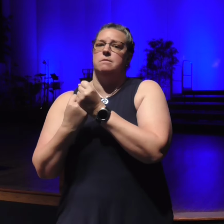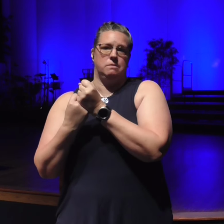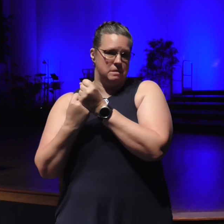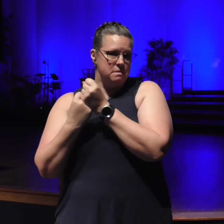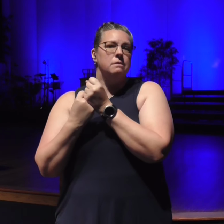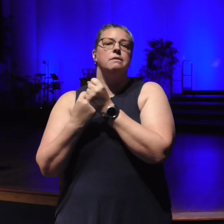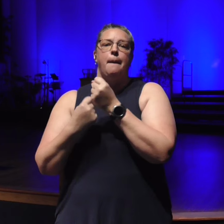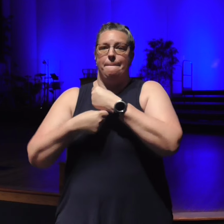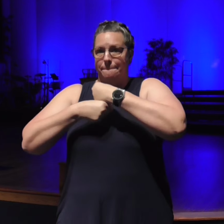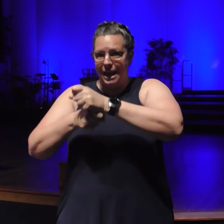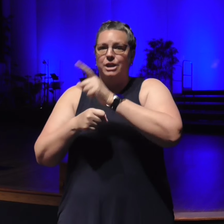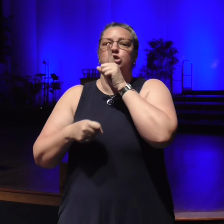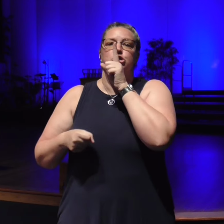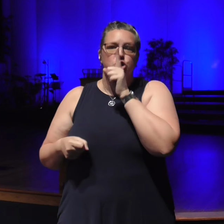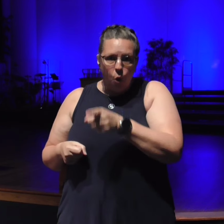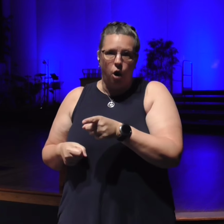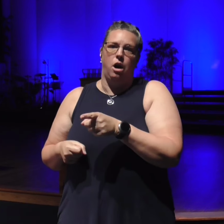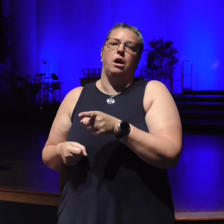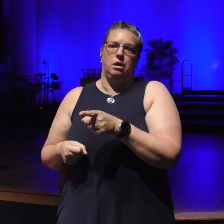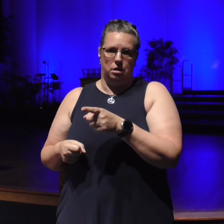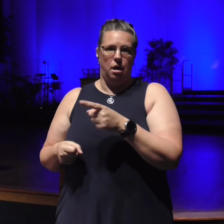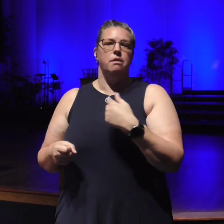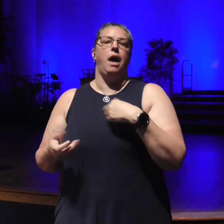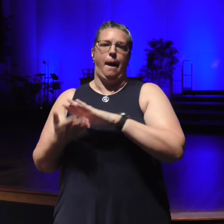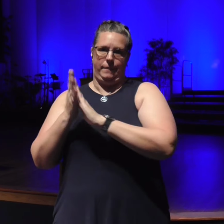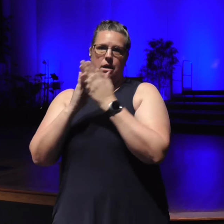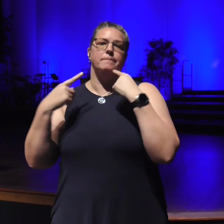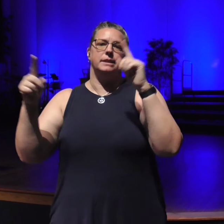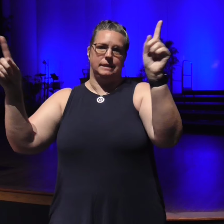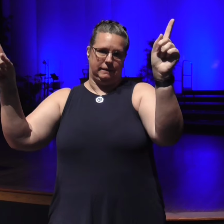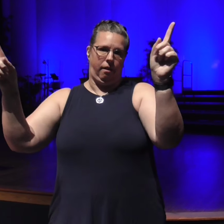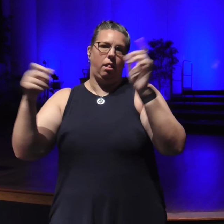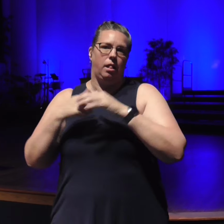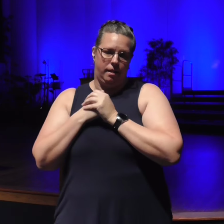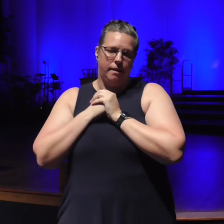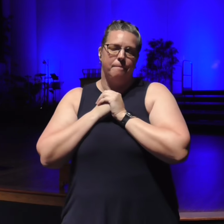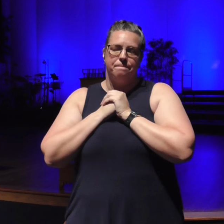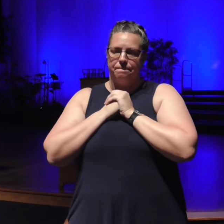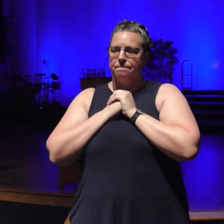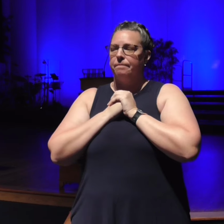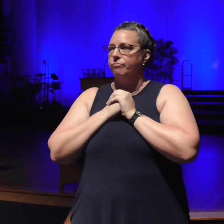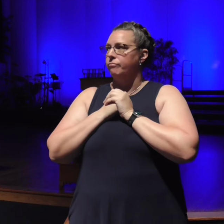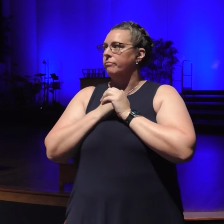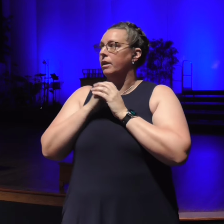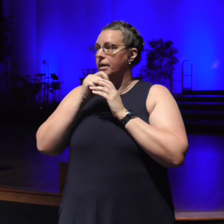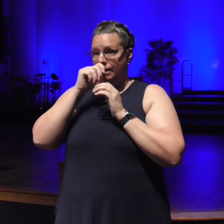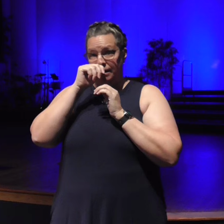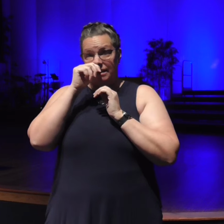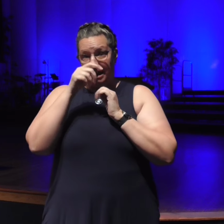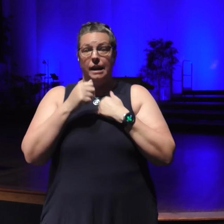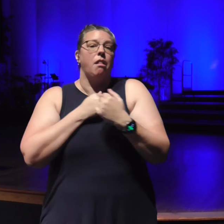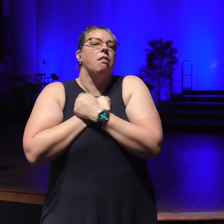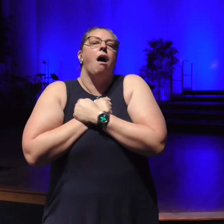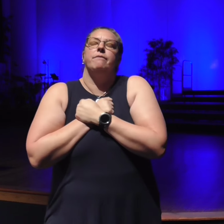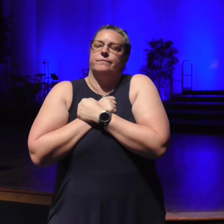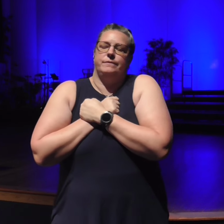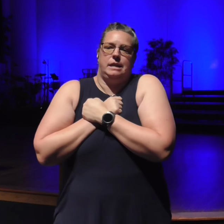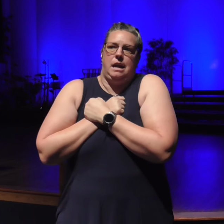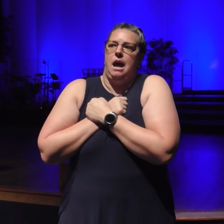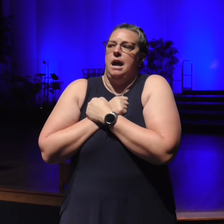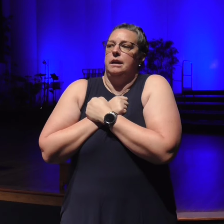and made sure that I could be successful in that role. So I love that, and I want to